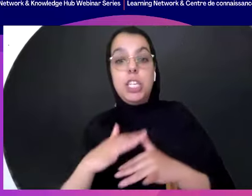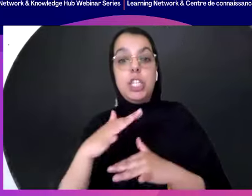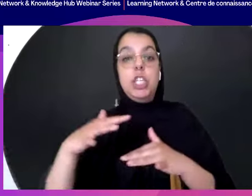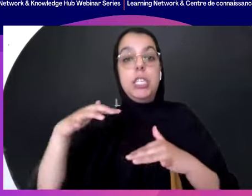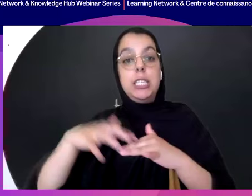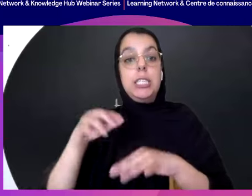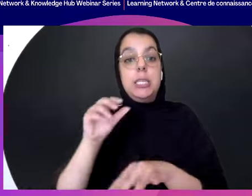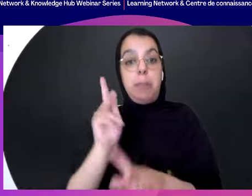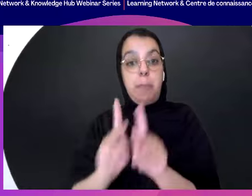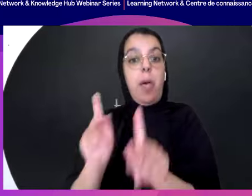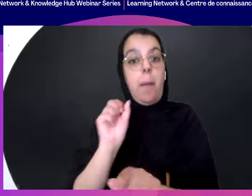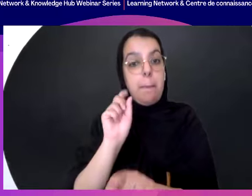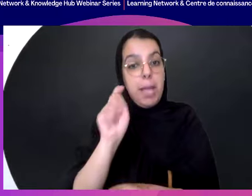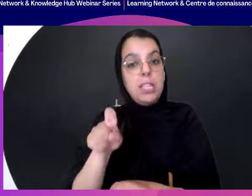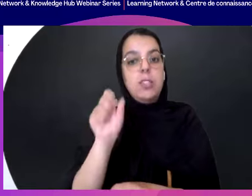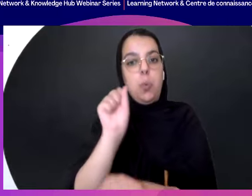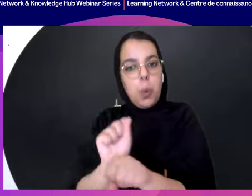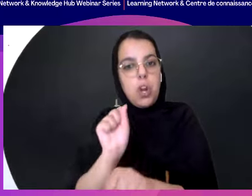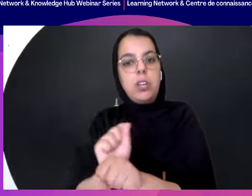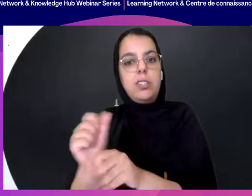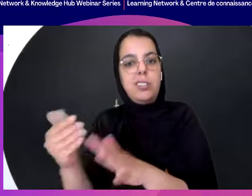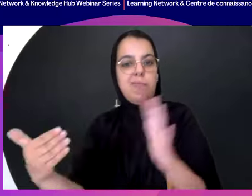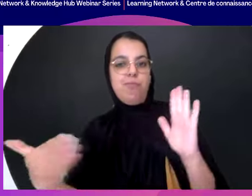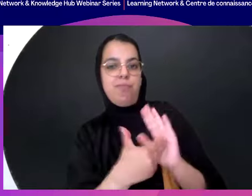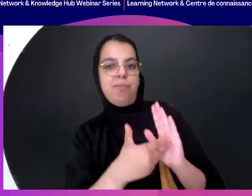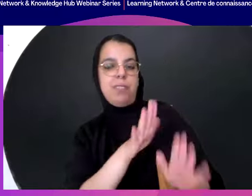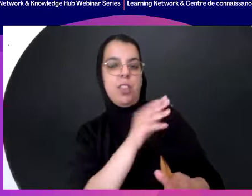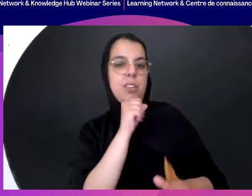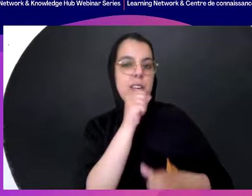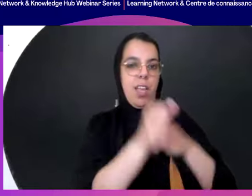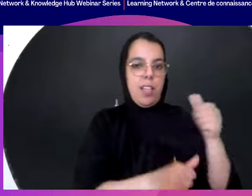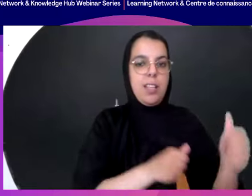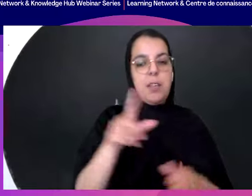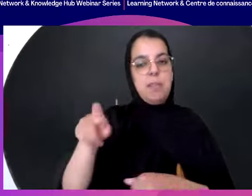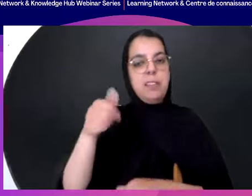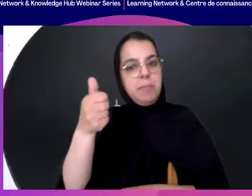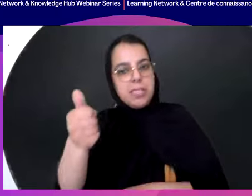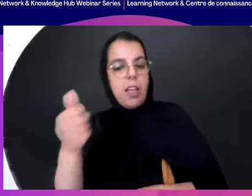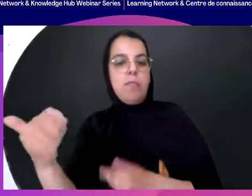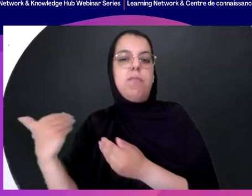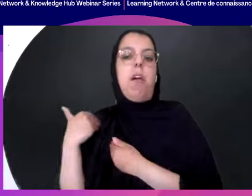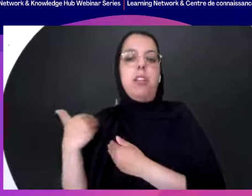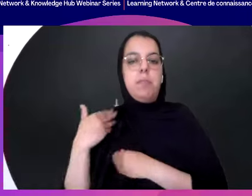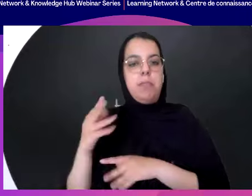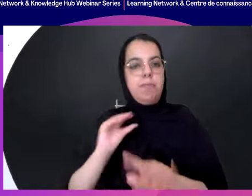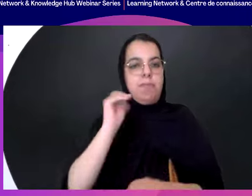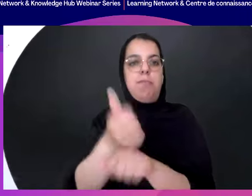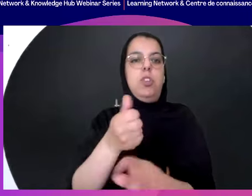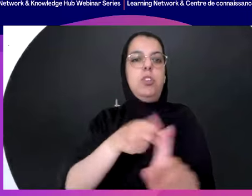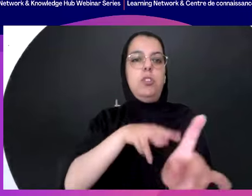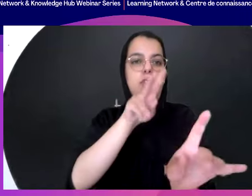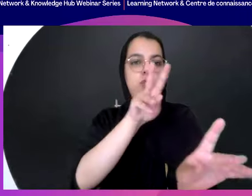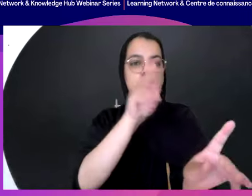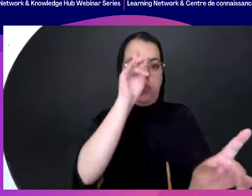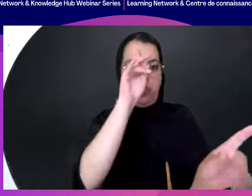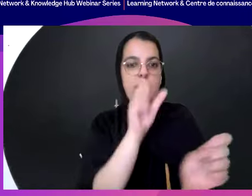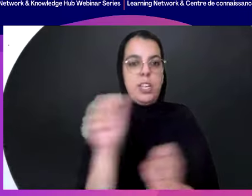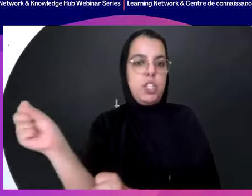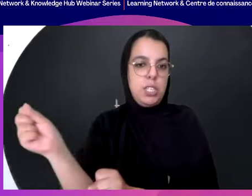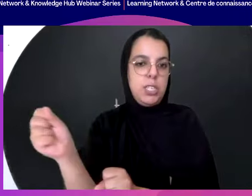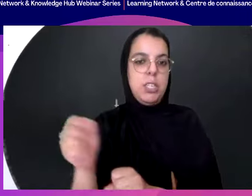and to create and implement strategies to do so. And just to end off on a couple